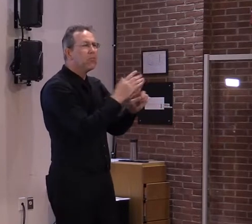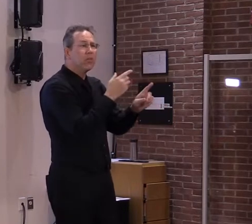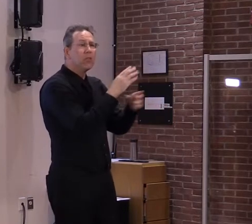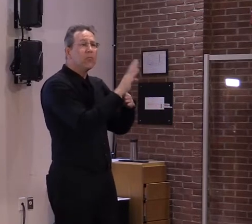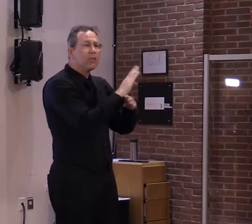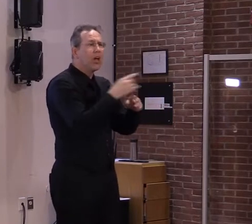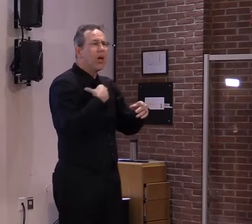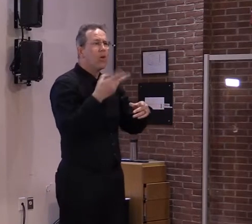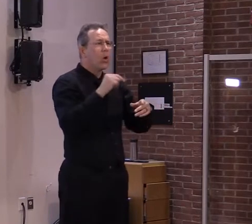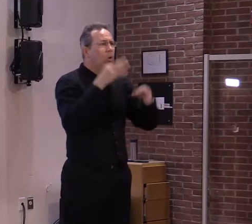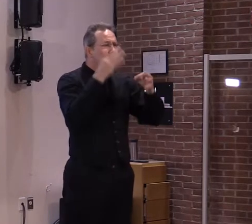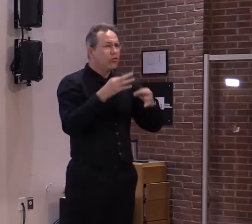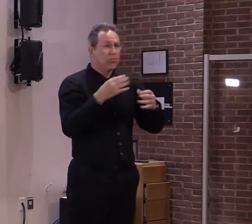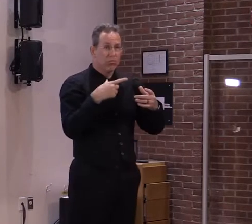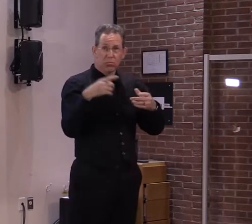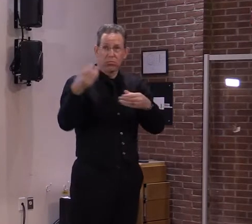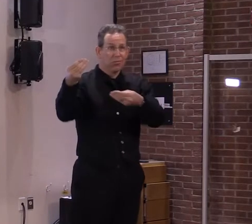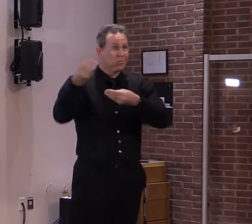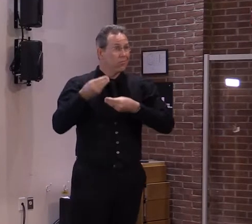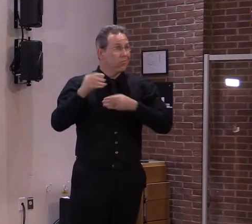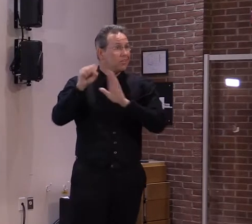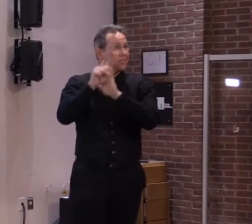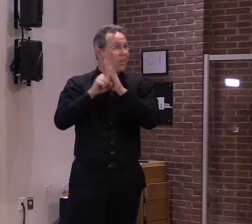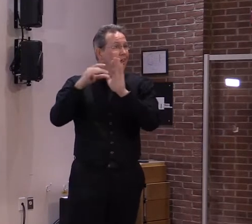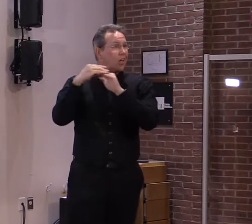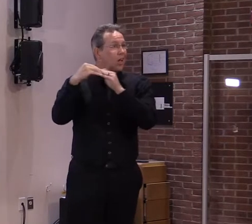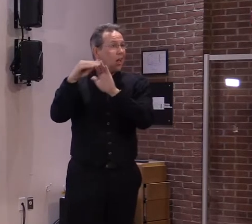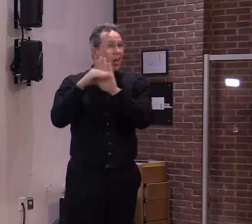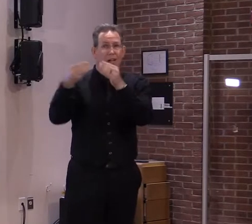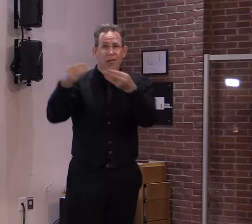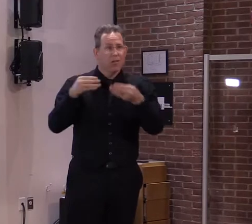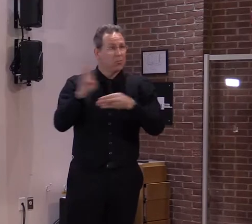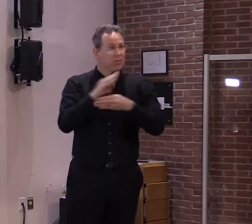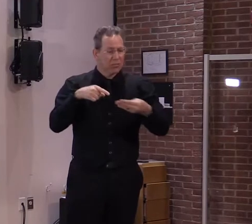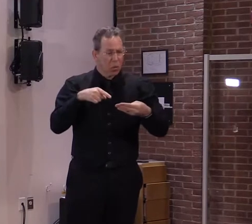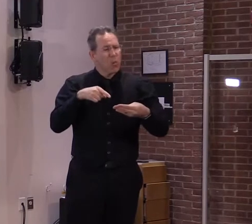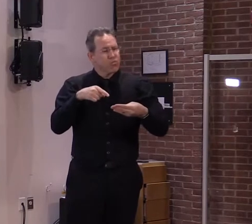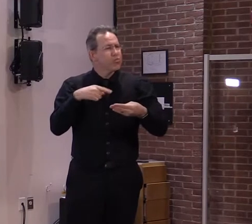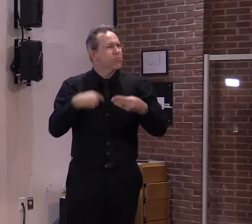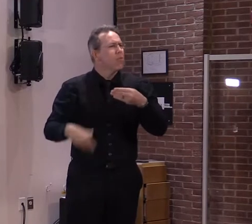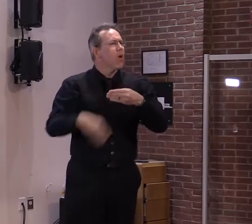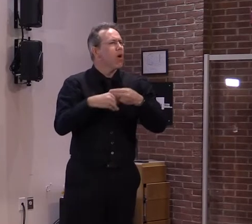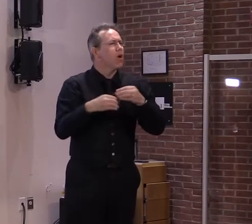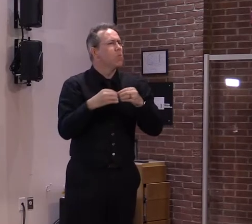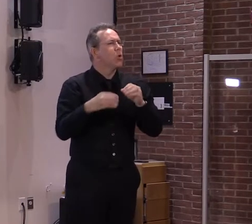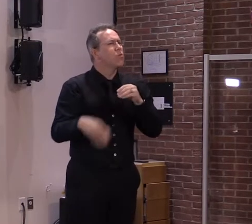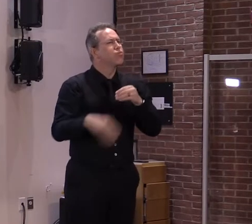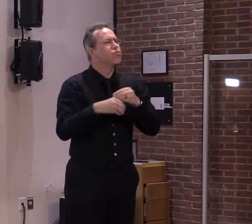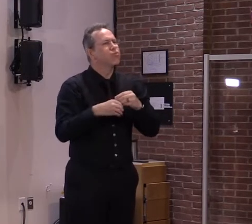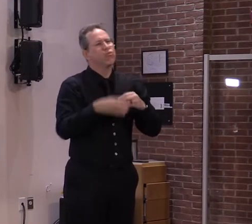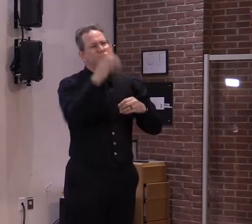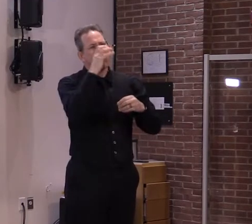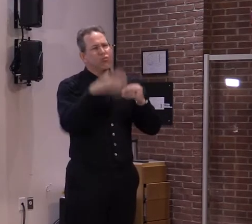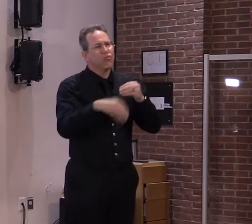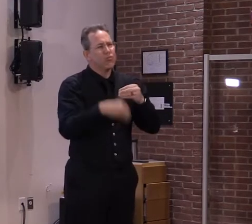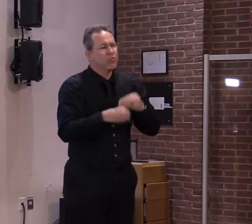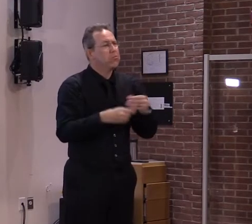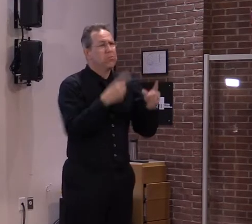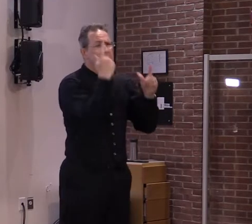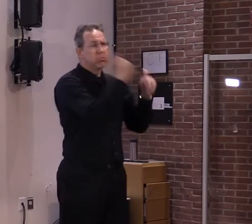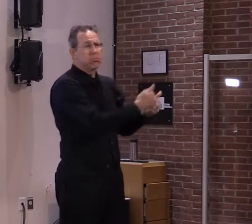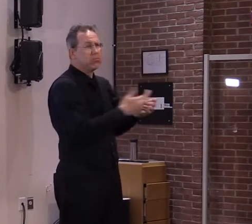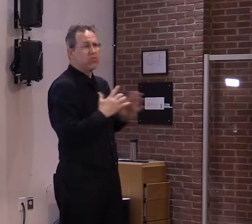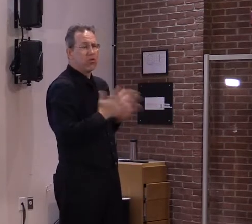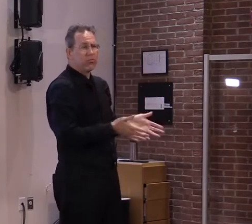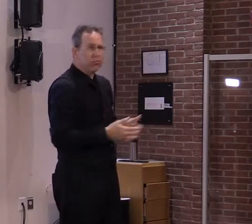honor and practice the mitigation measures that we have in place. We all need to work together with our business community to